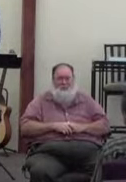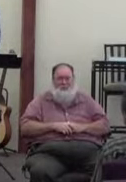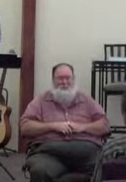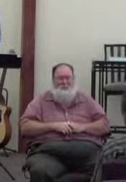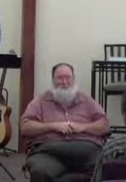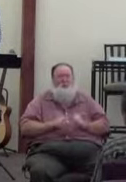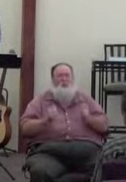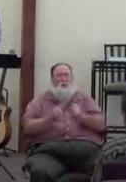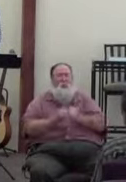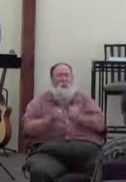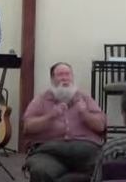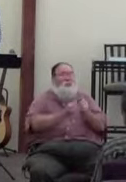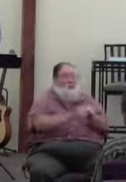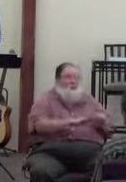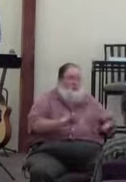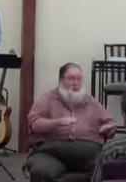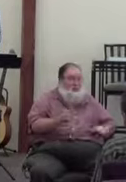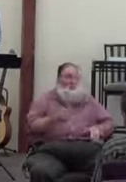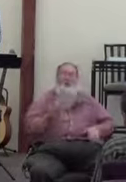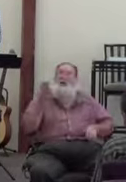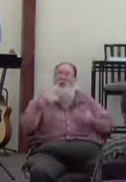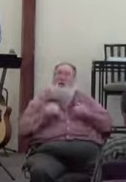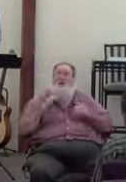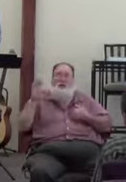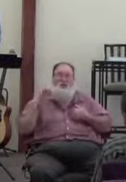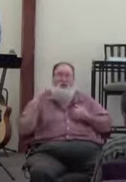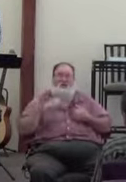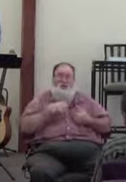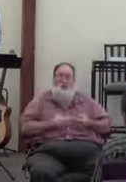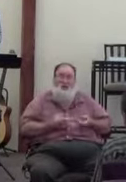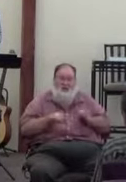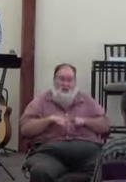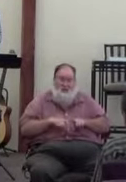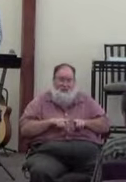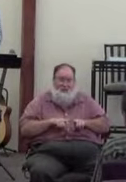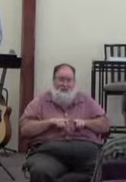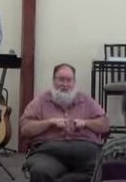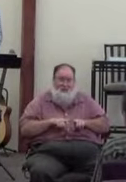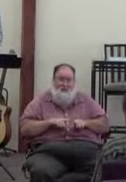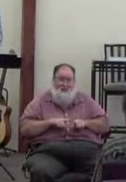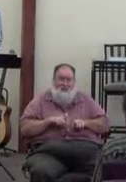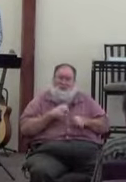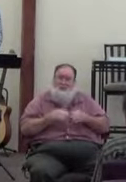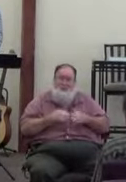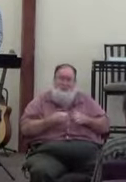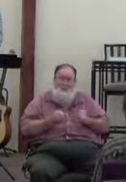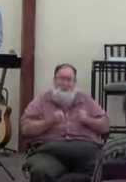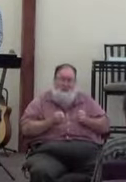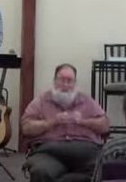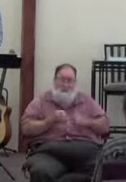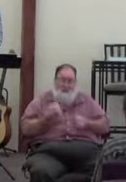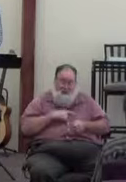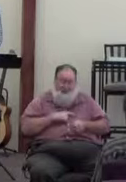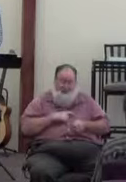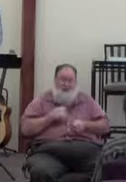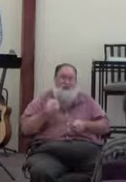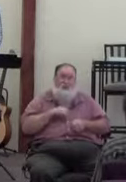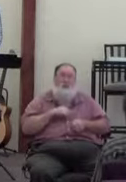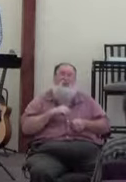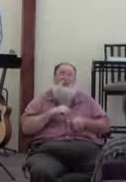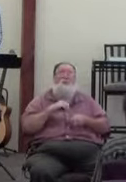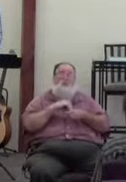With or without you, he's going to have his will done. So the problem lies with each one of us. Are we going to be in